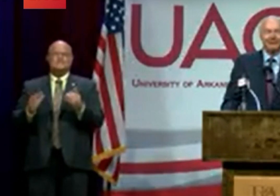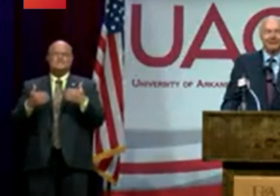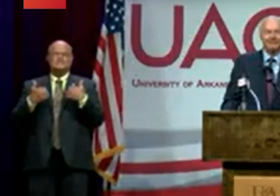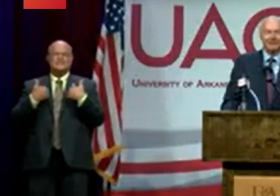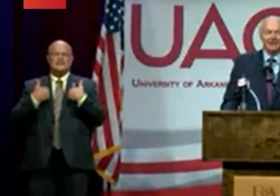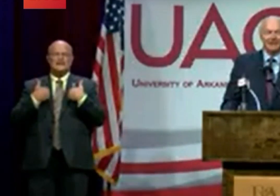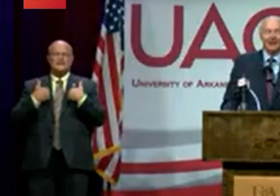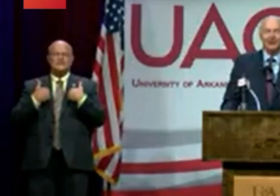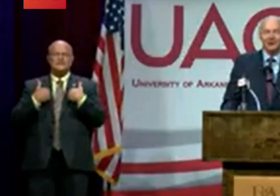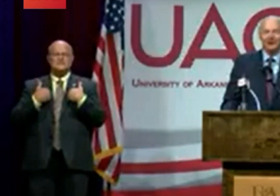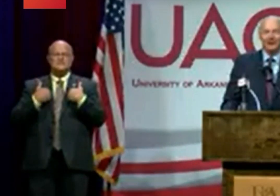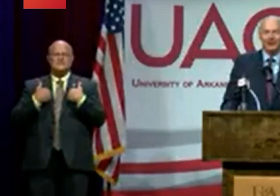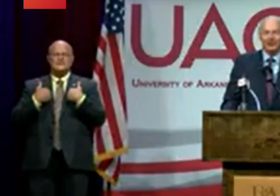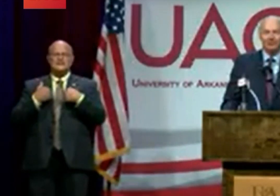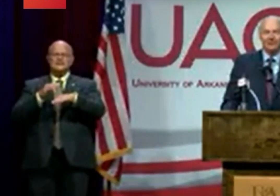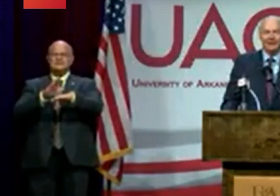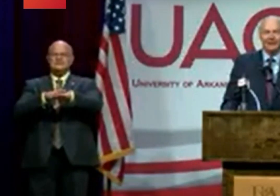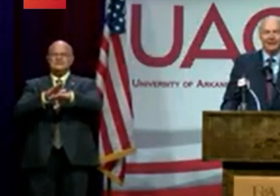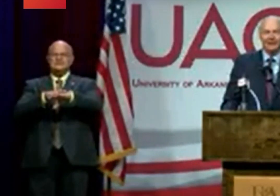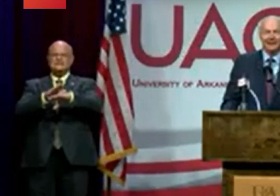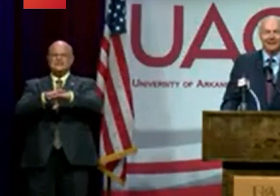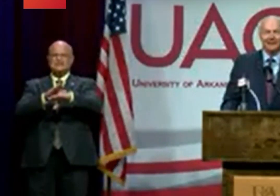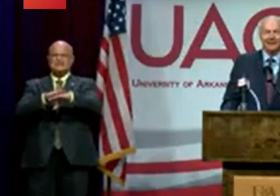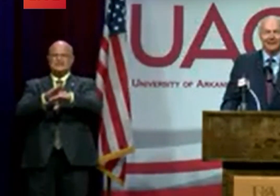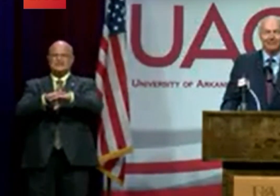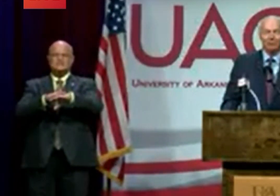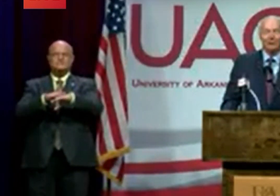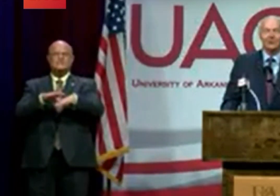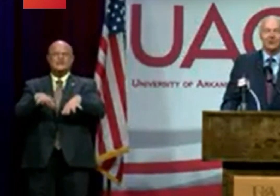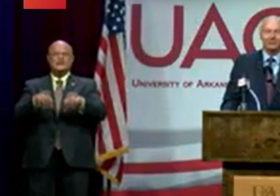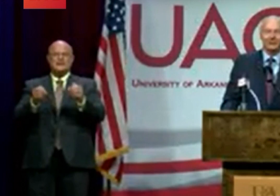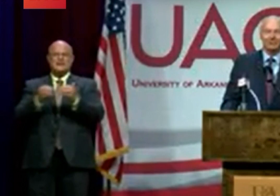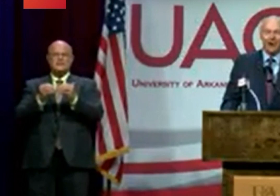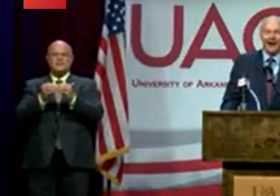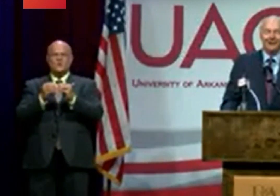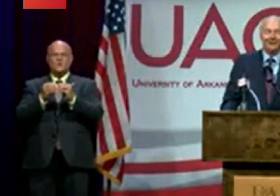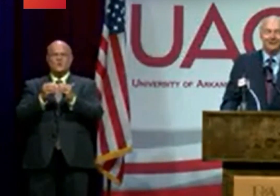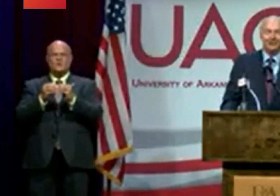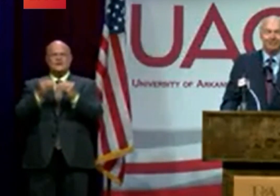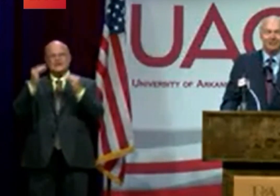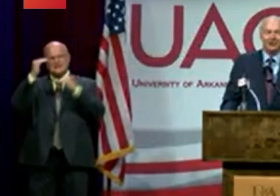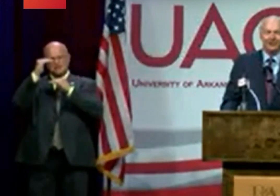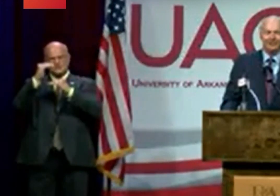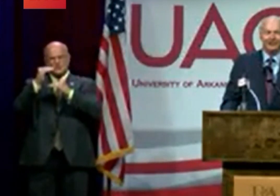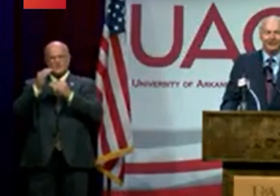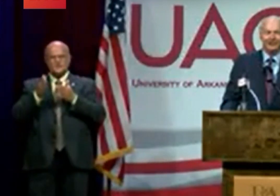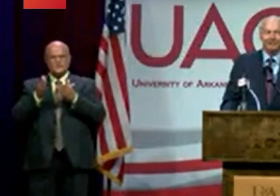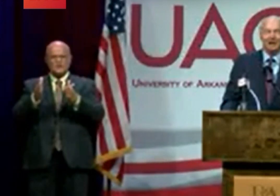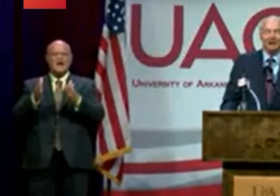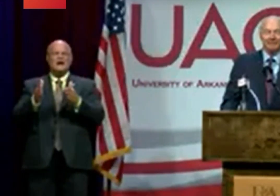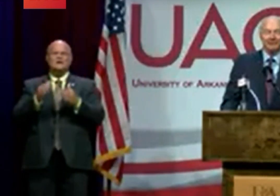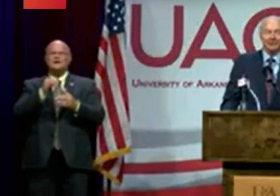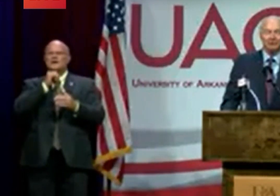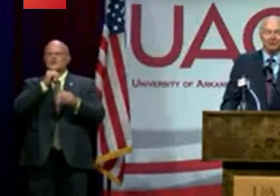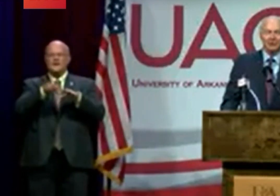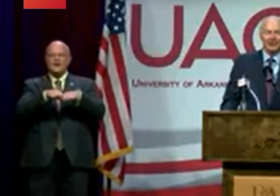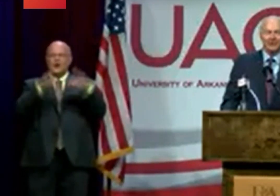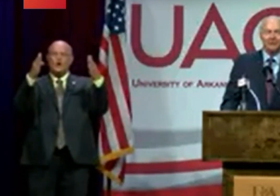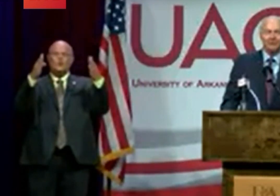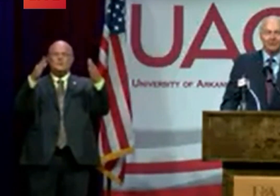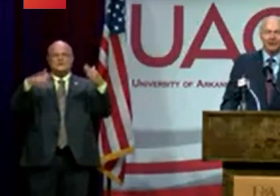have the cautionary note, and let's take the more conservative route in terms of not lifting